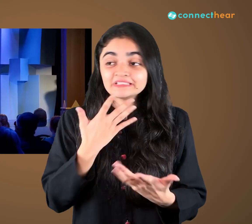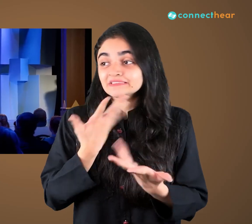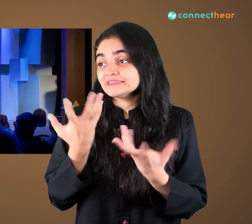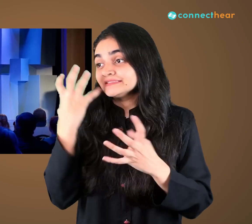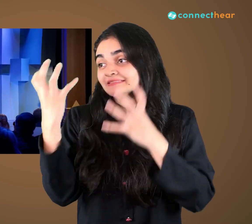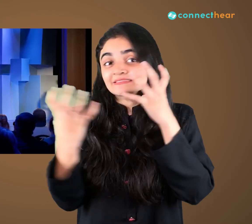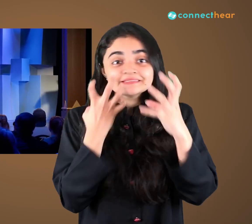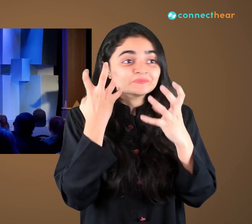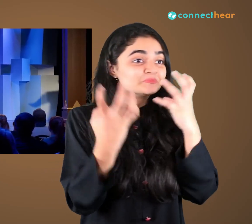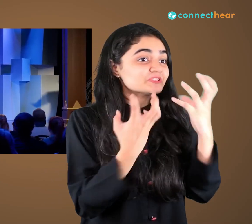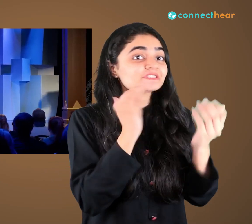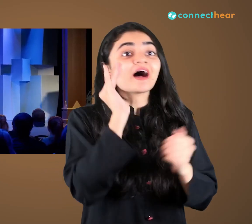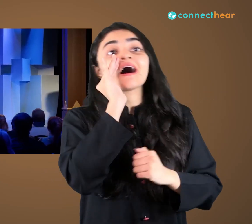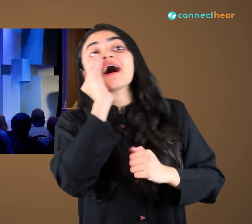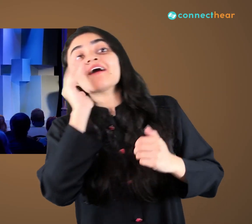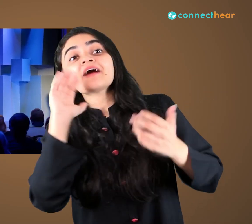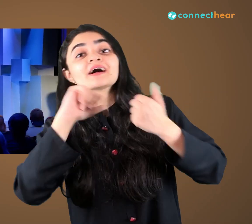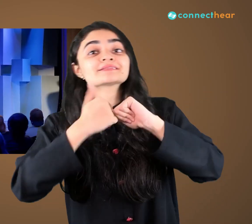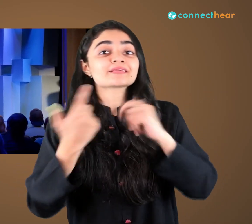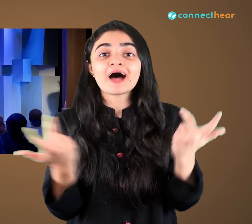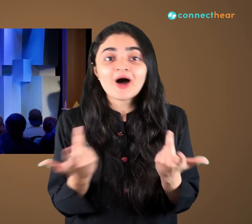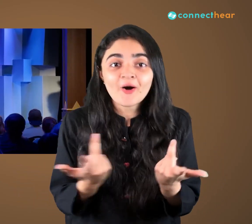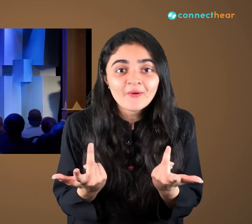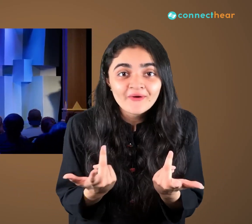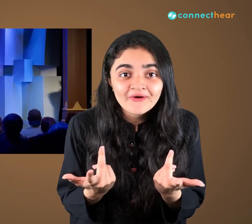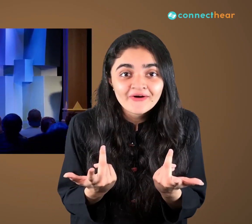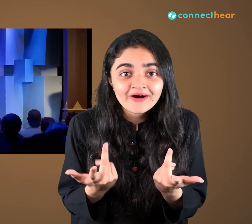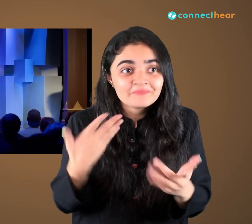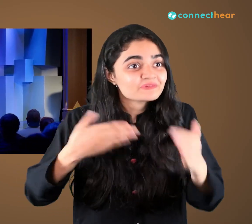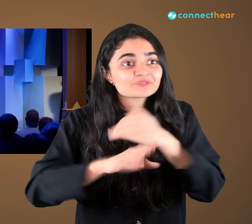That joke's like a slow roll.